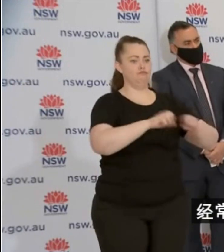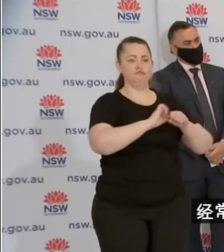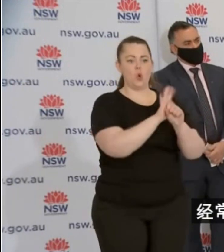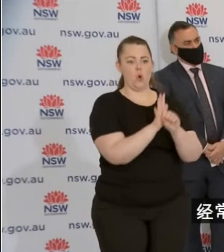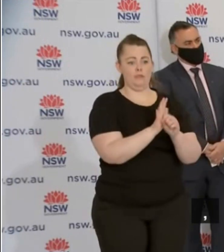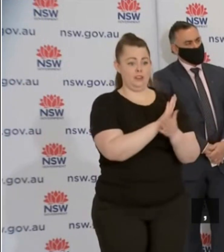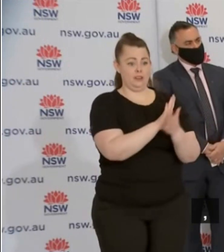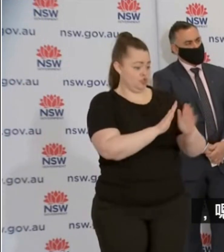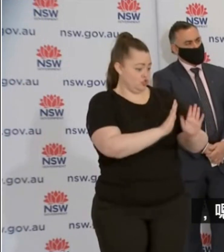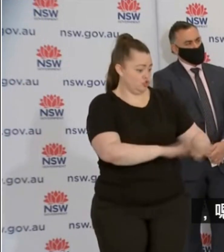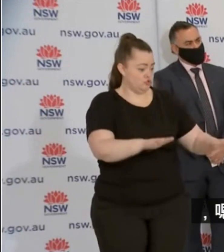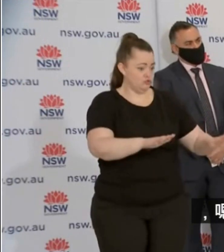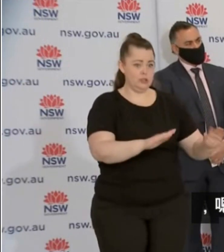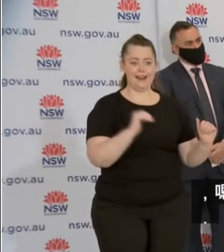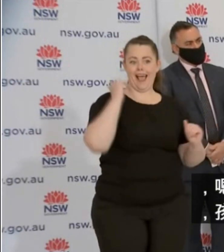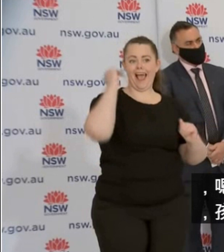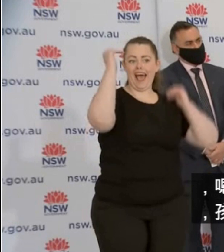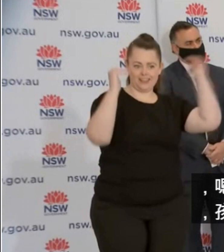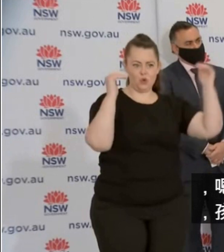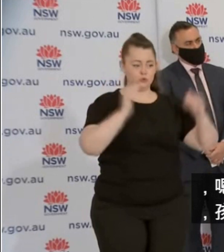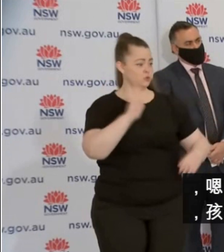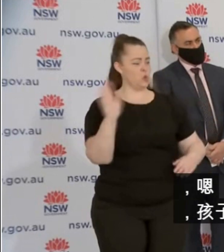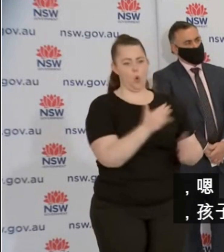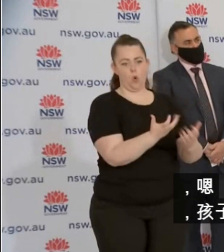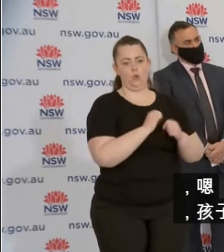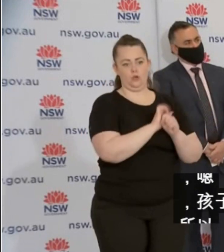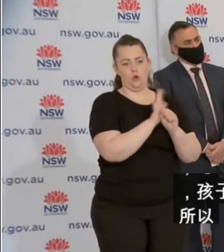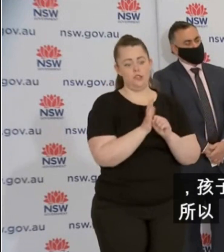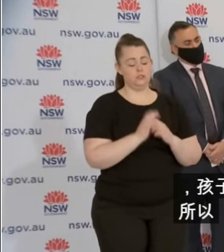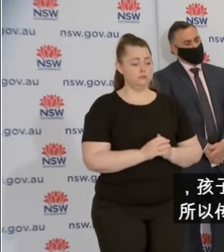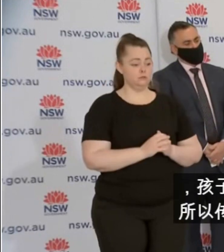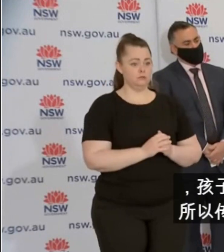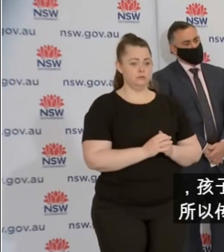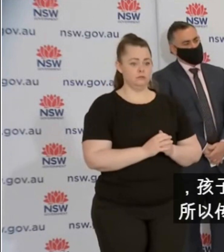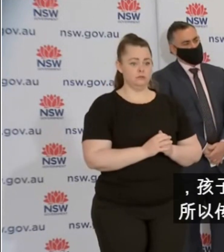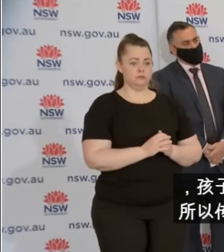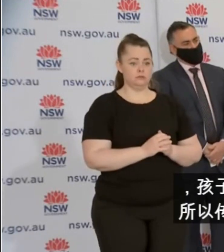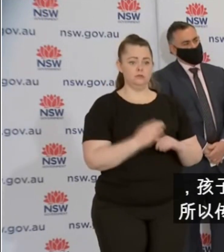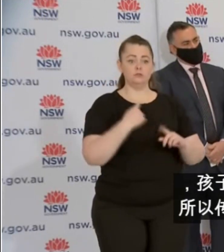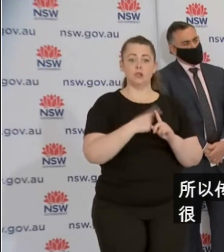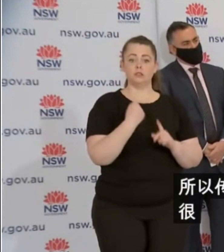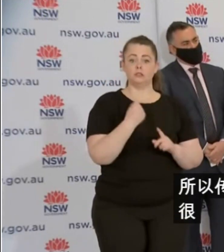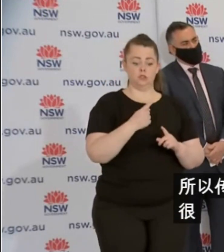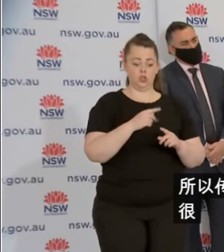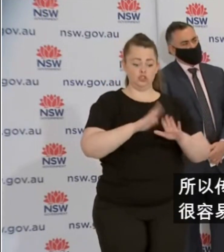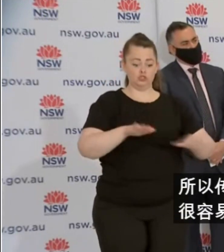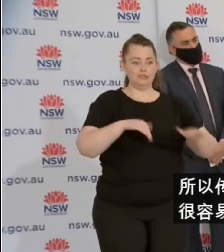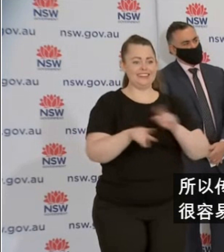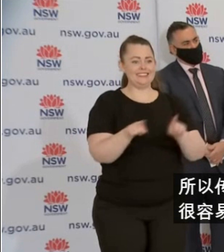household, and children who interact with each other in households. So transmission is more easily